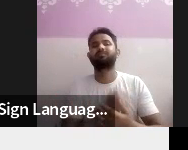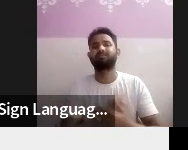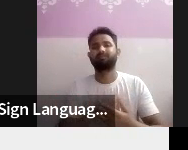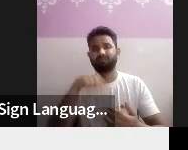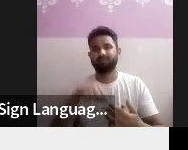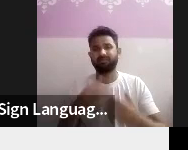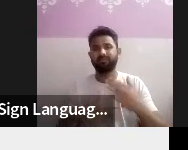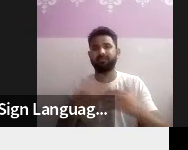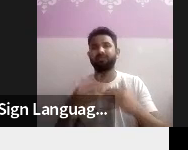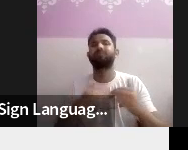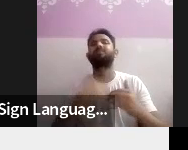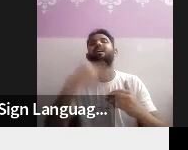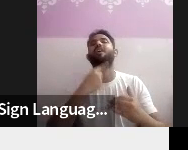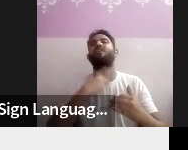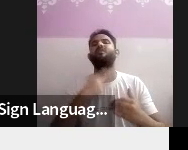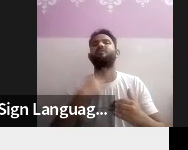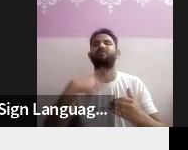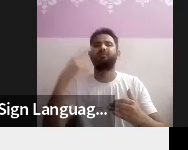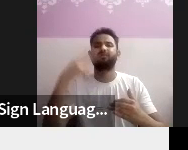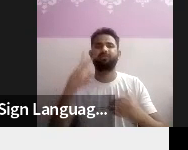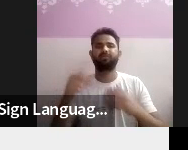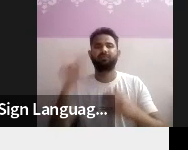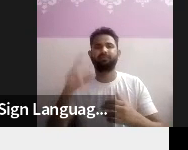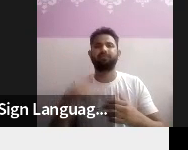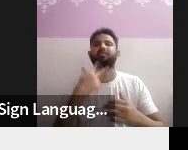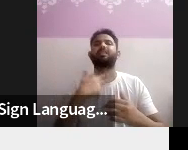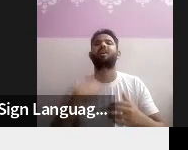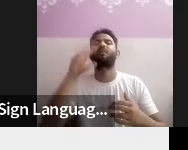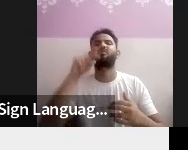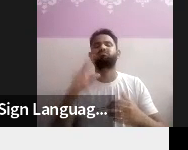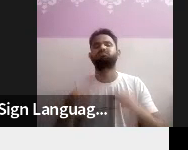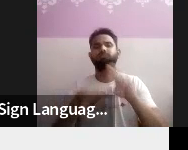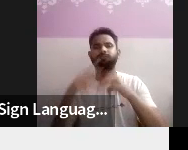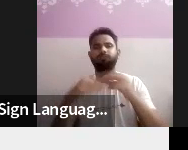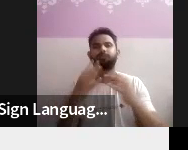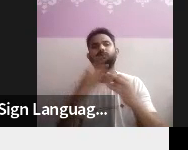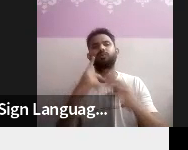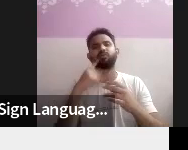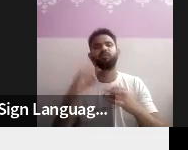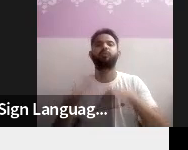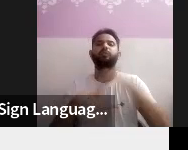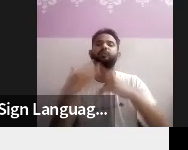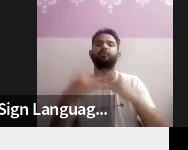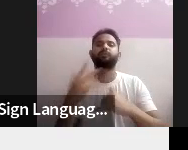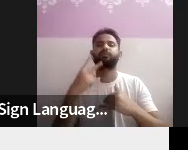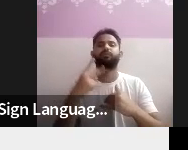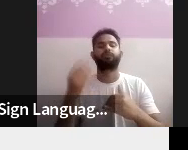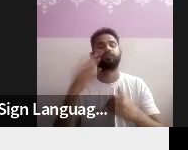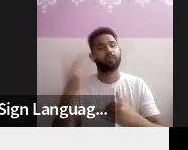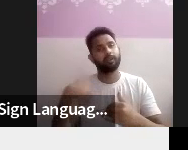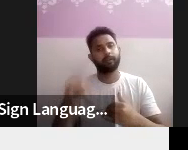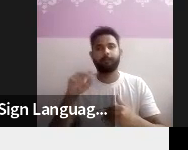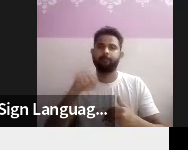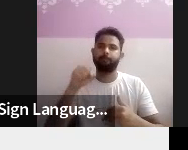be a little louder? We're missing a few words in between. Okay. Okay, Yeah. is it better now? All right. Yes, it's